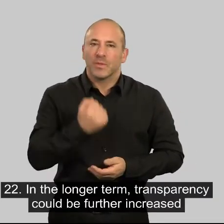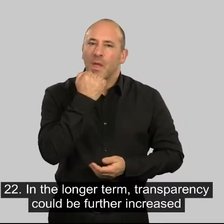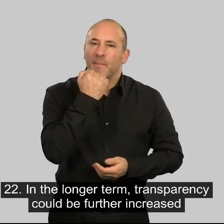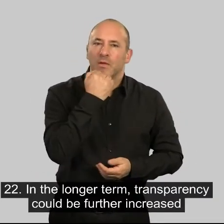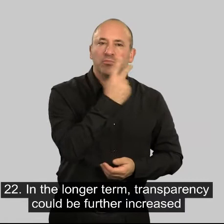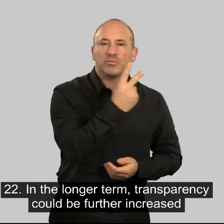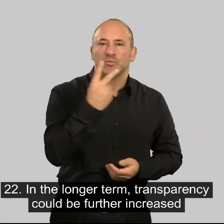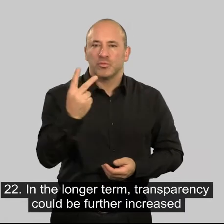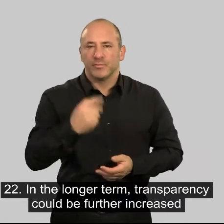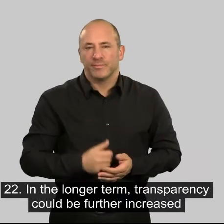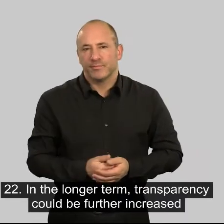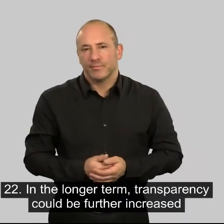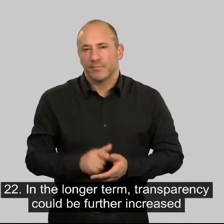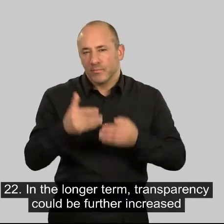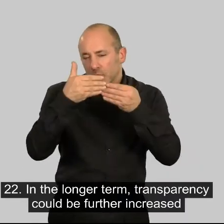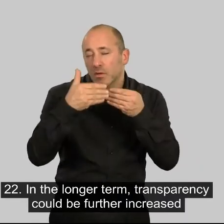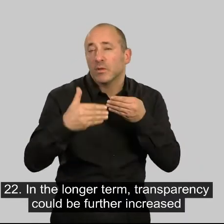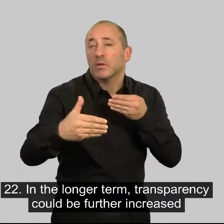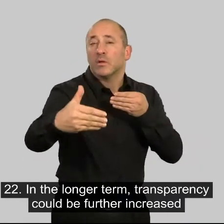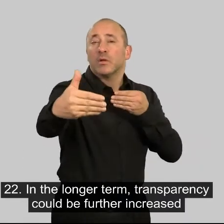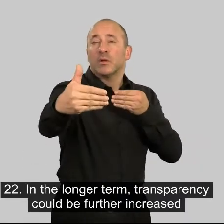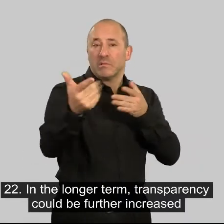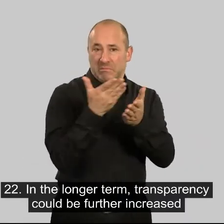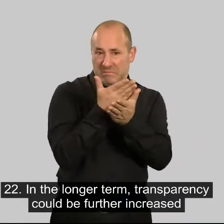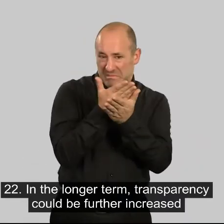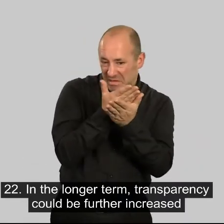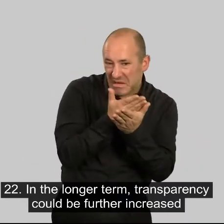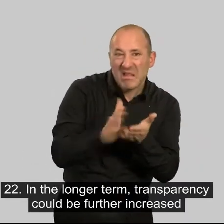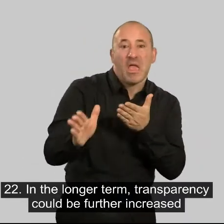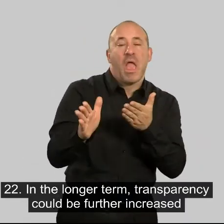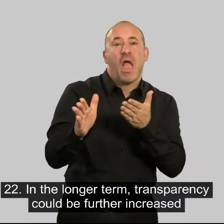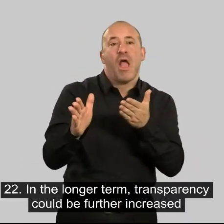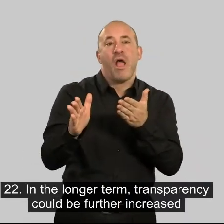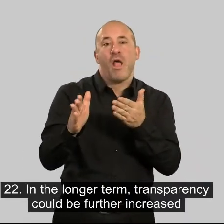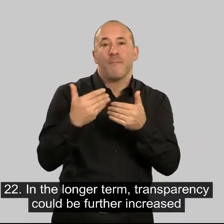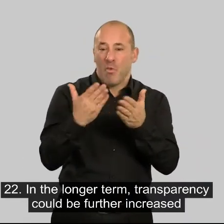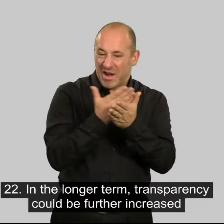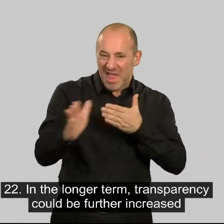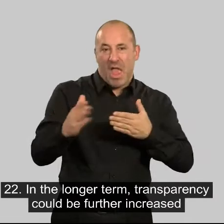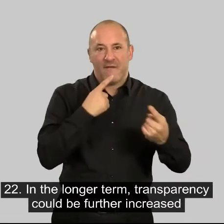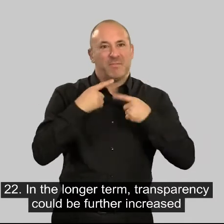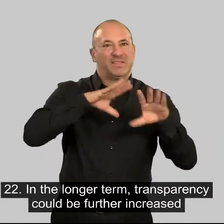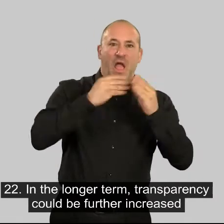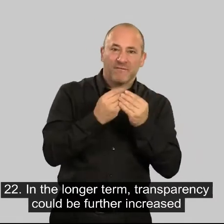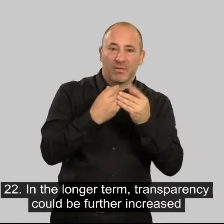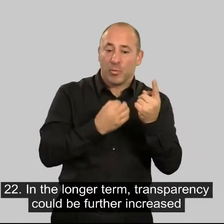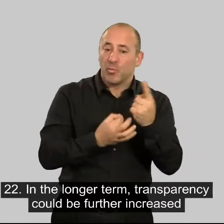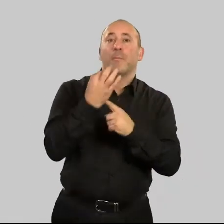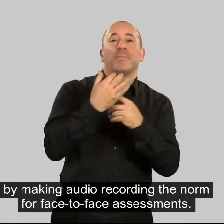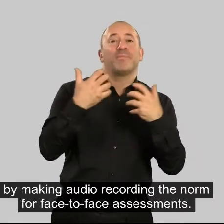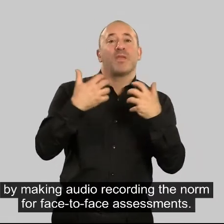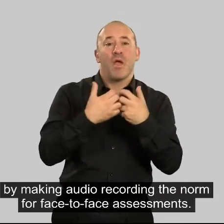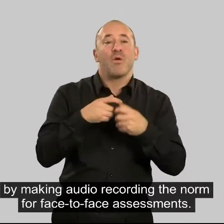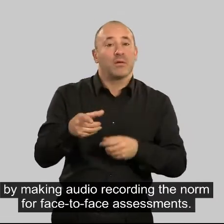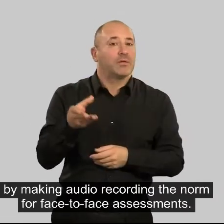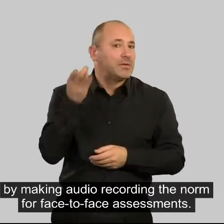22. In the longer term, transparency could be further increased by making audio recording